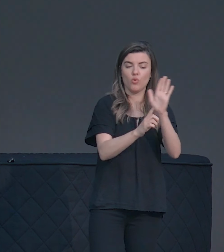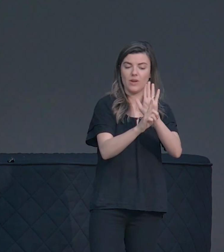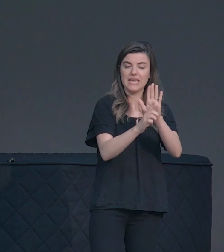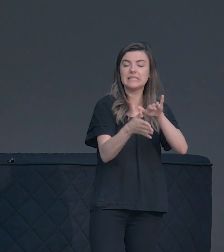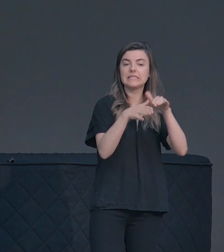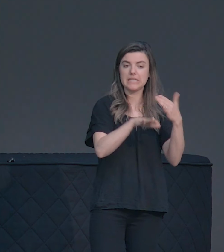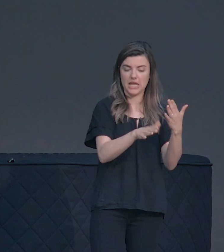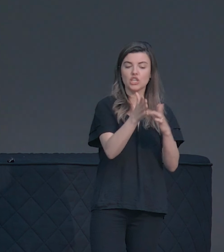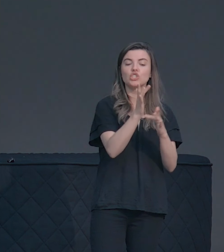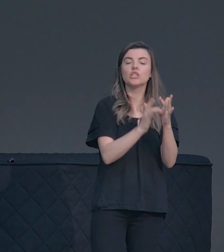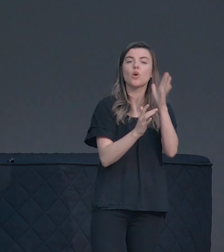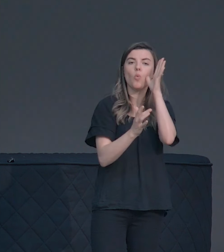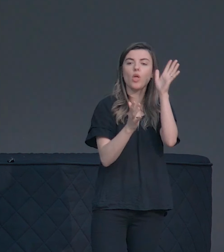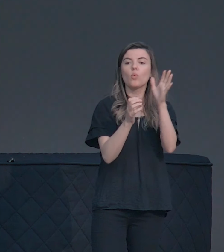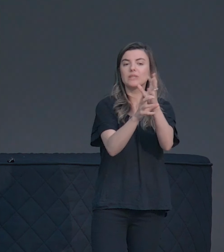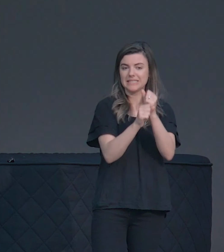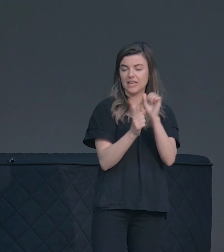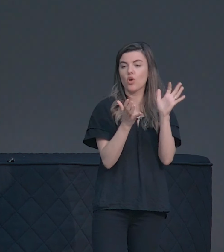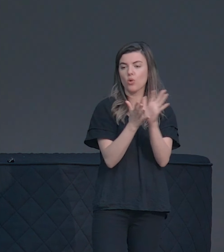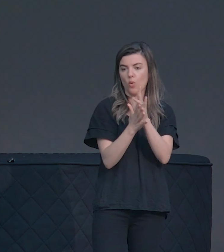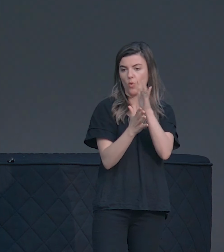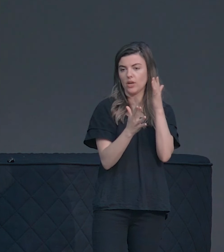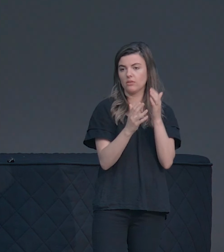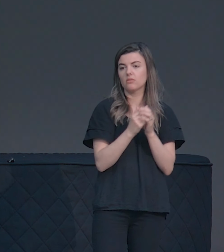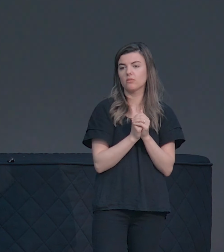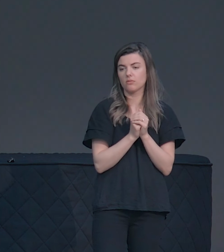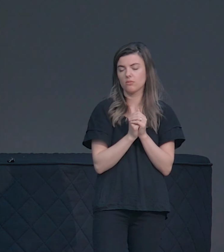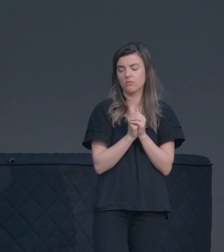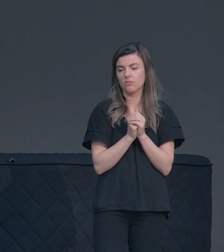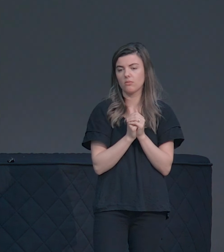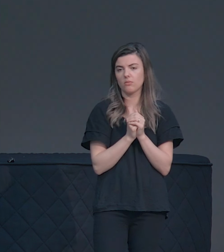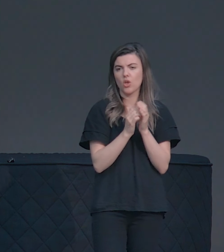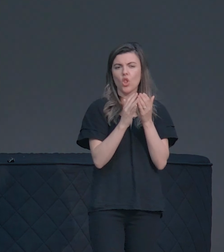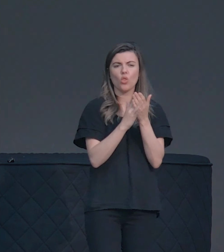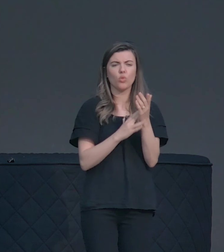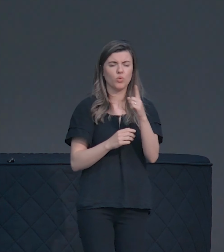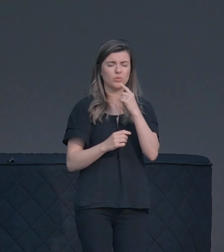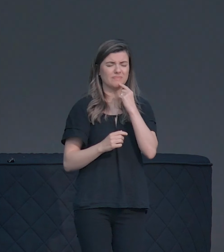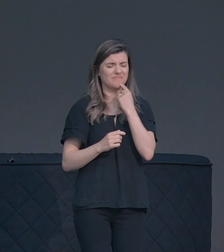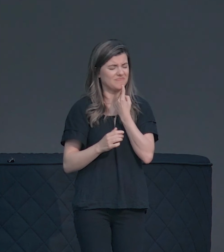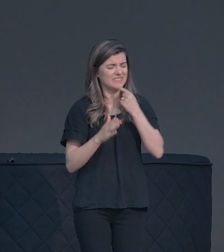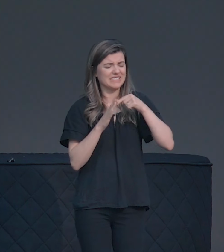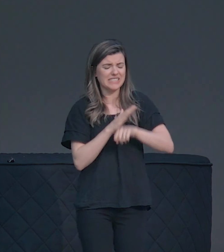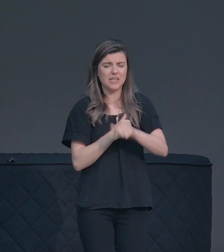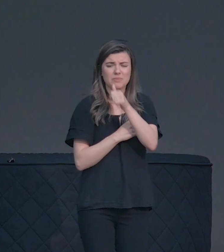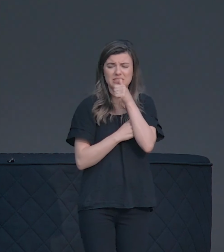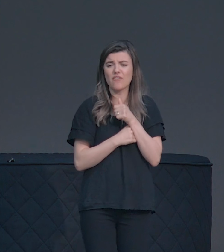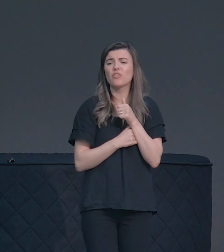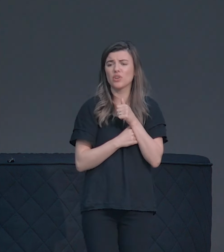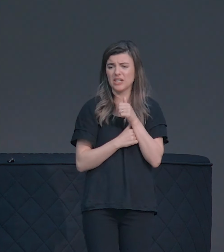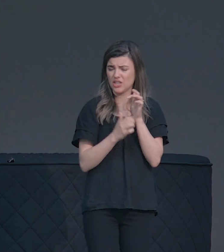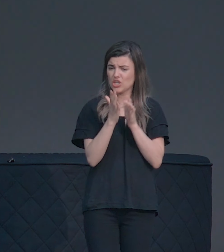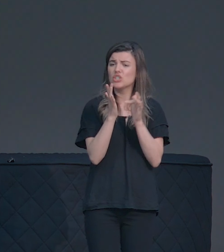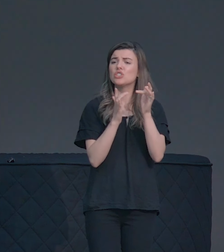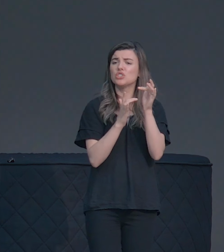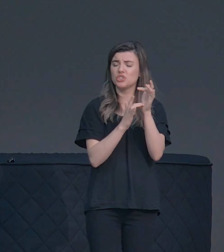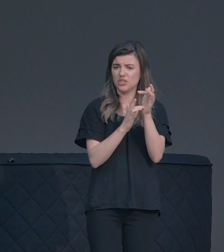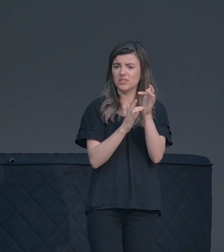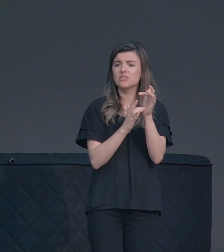Jesus is going to be glorified. It is through intense suffering that Jesus suffers his